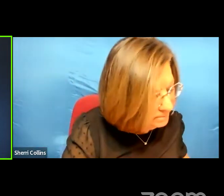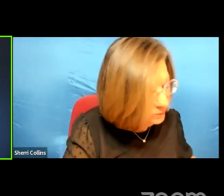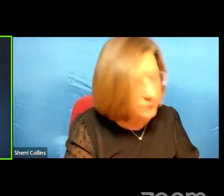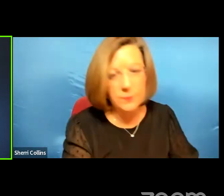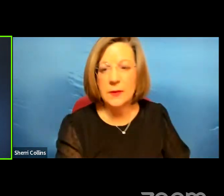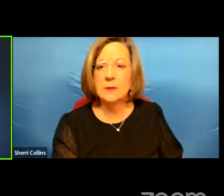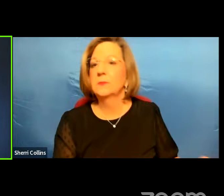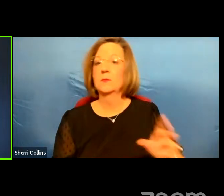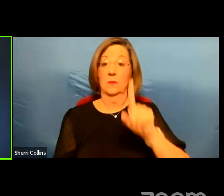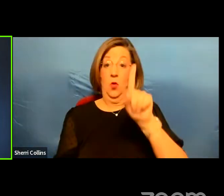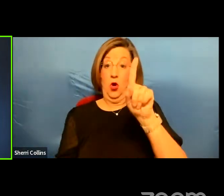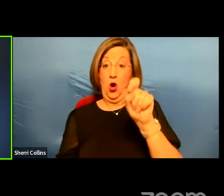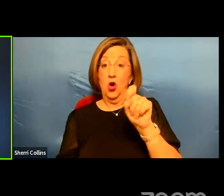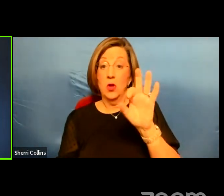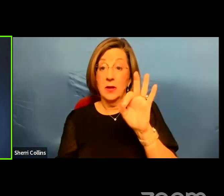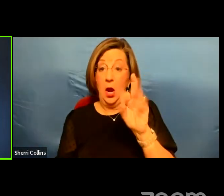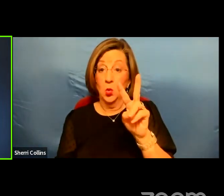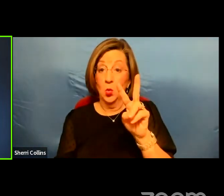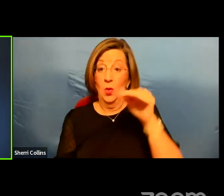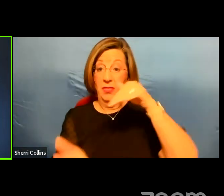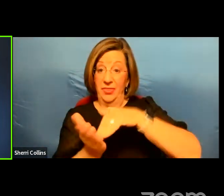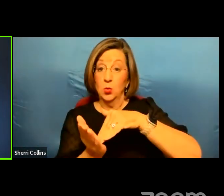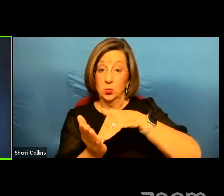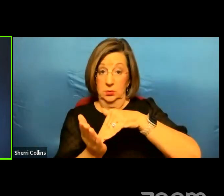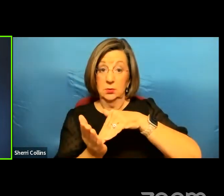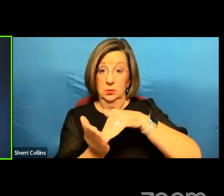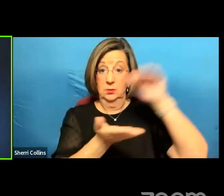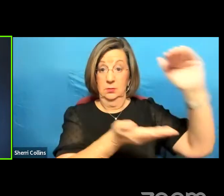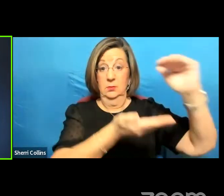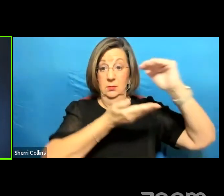was 2018,